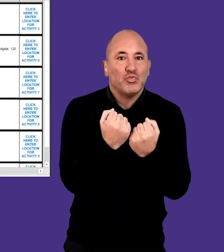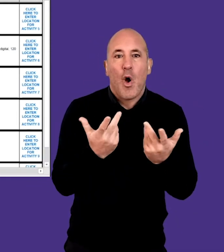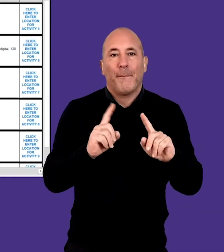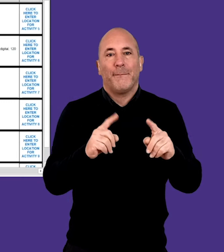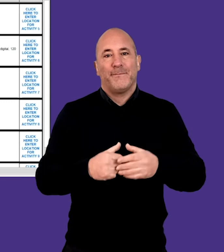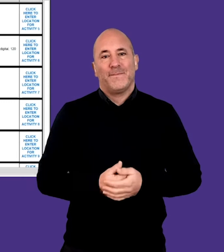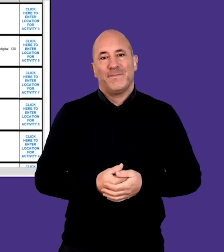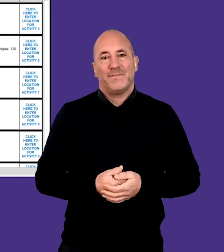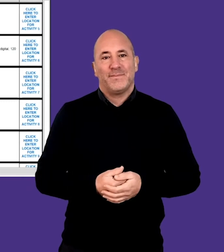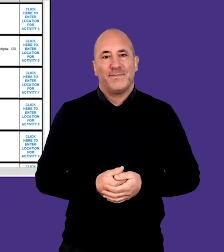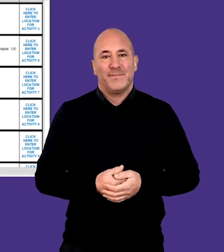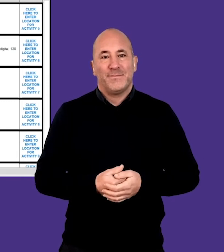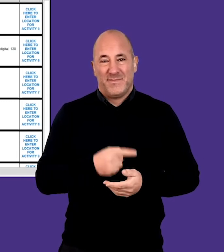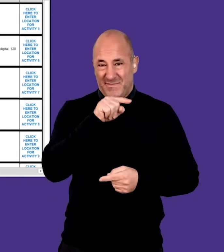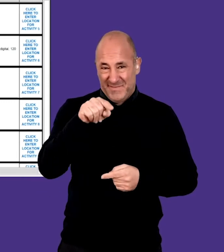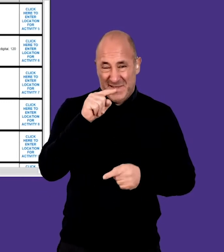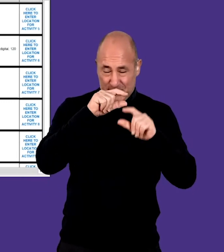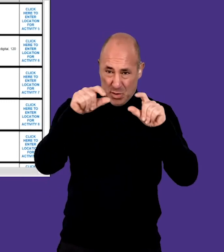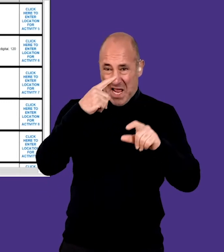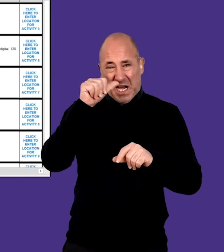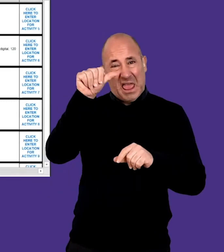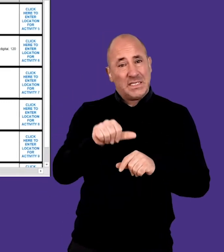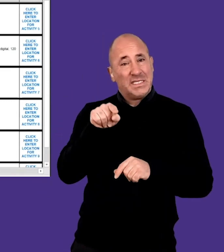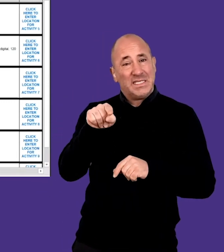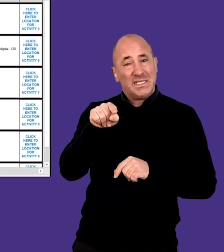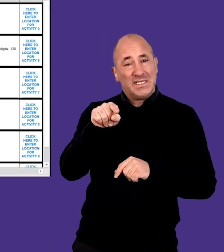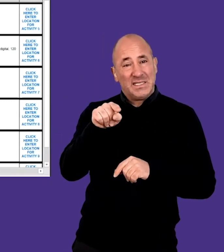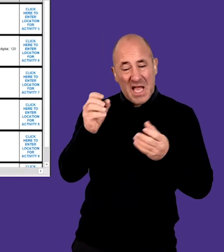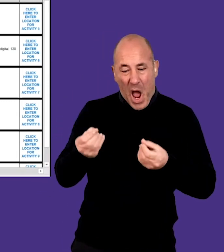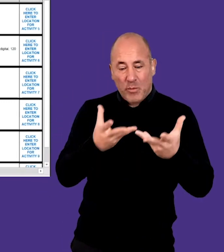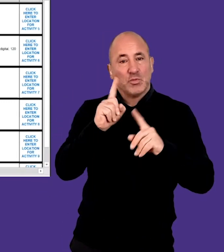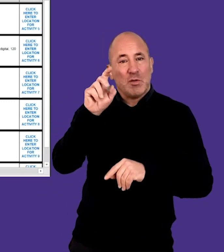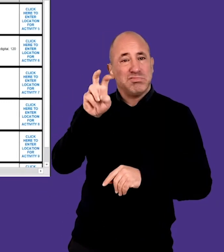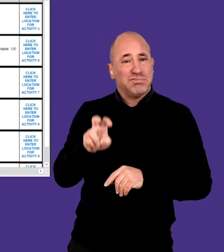exhibition, or workshop. You can list your output or outputs in this box here.